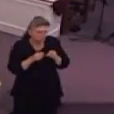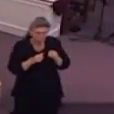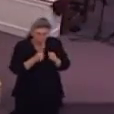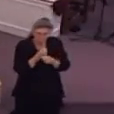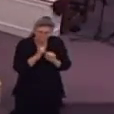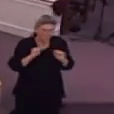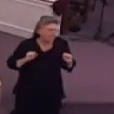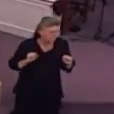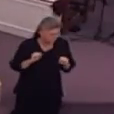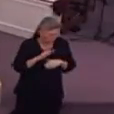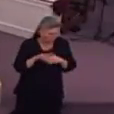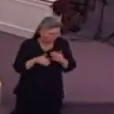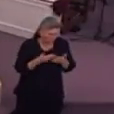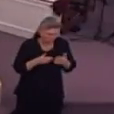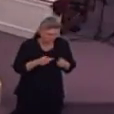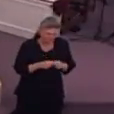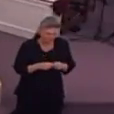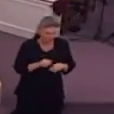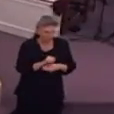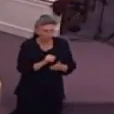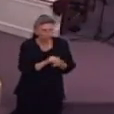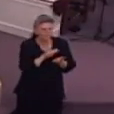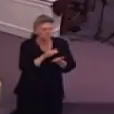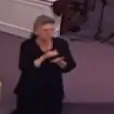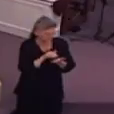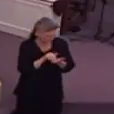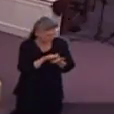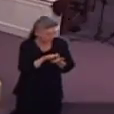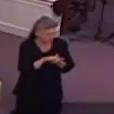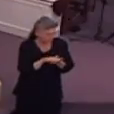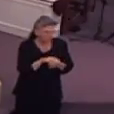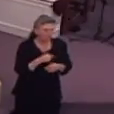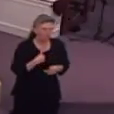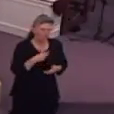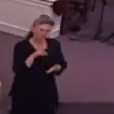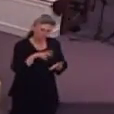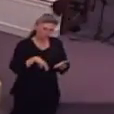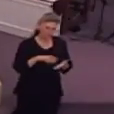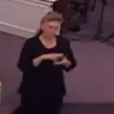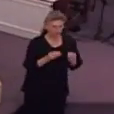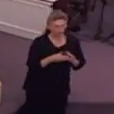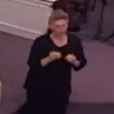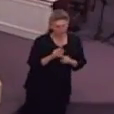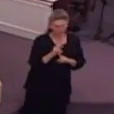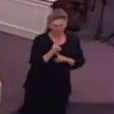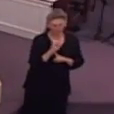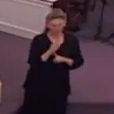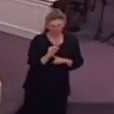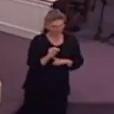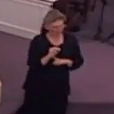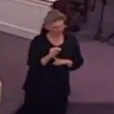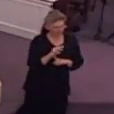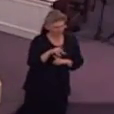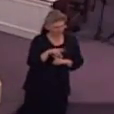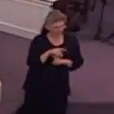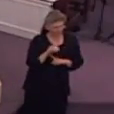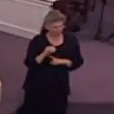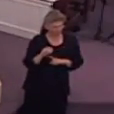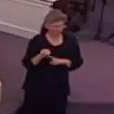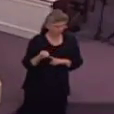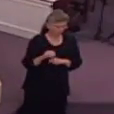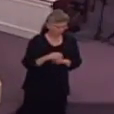I read the story of a lady by the name of Kim Poo. She was just a young girl, 9 years of age